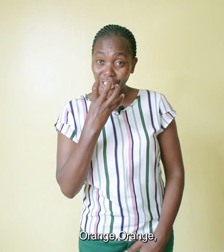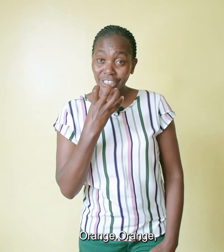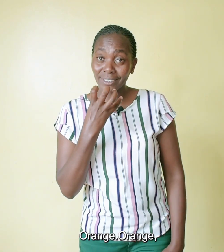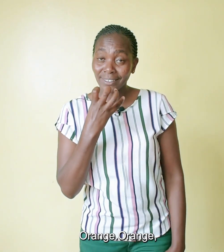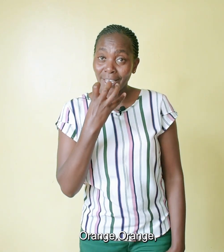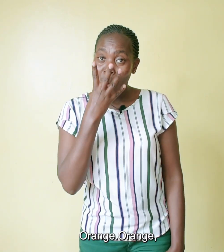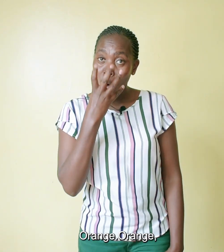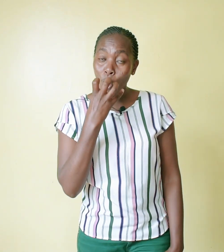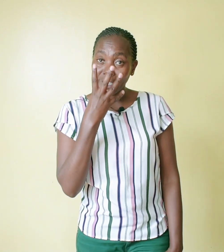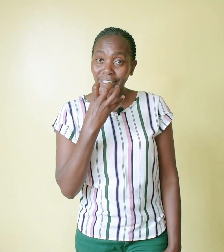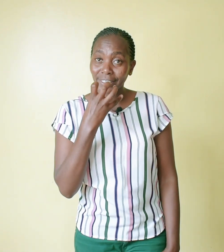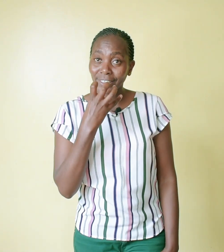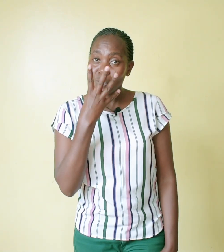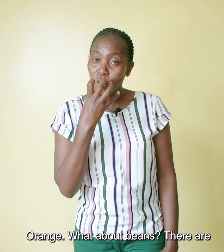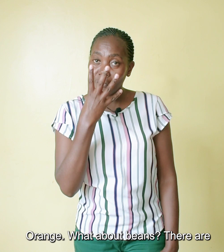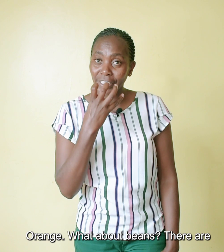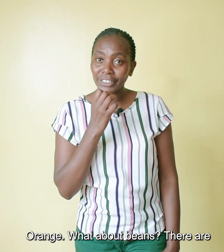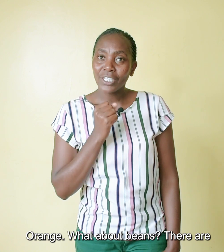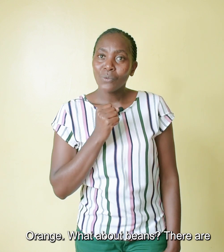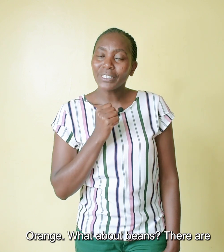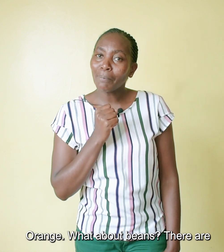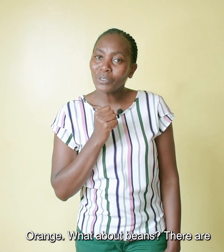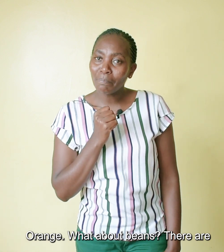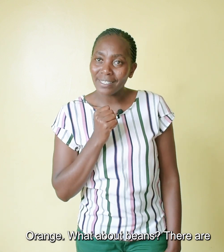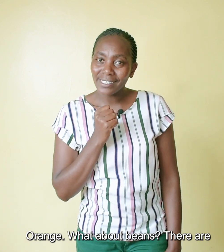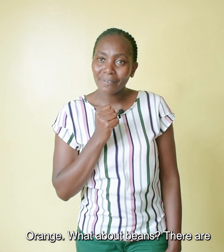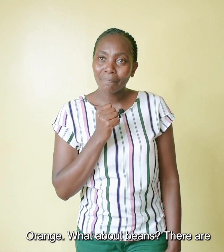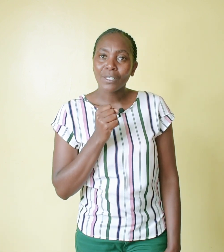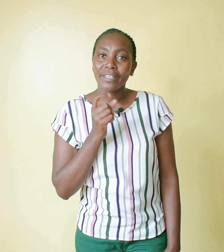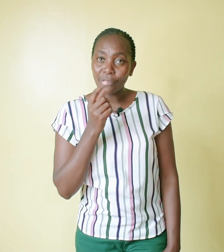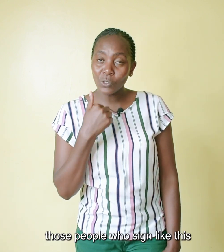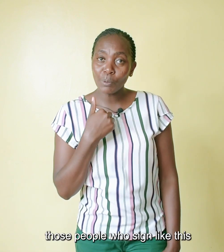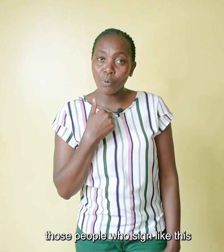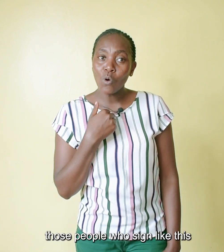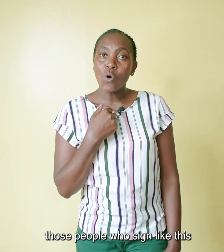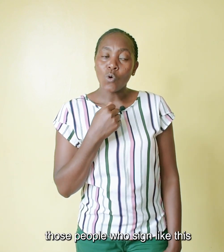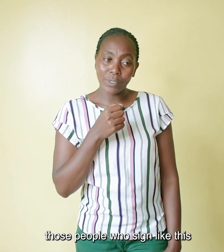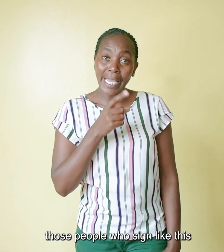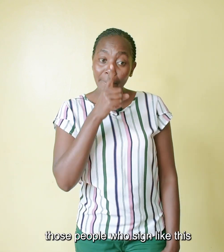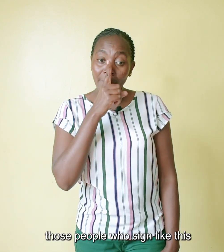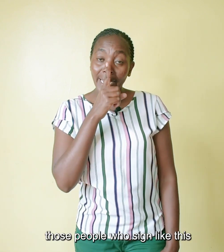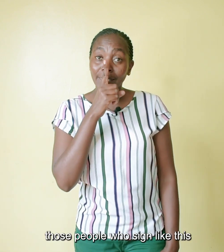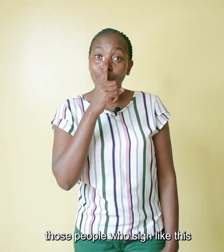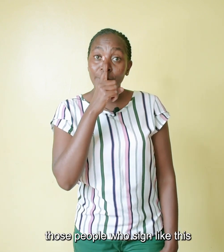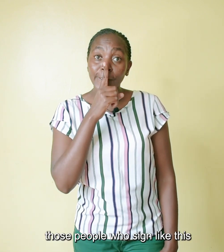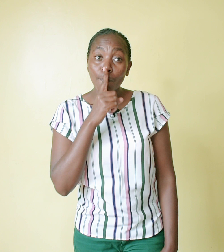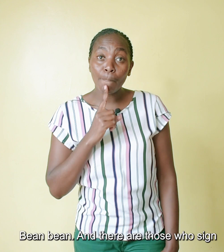Orange. Orange. Orange. What about beans? There are those people who sign like this,